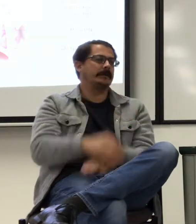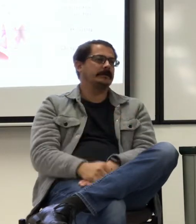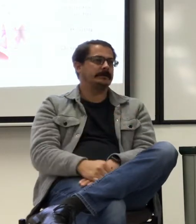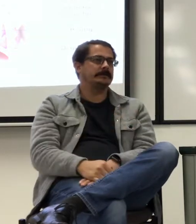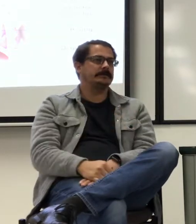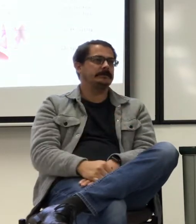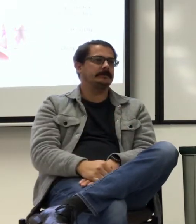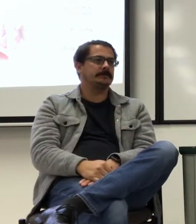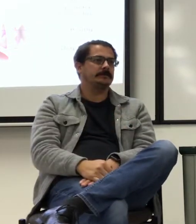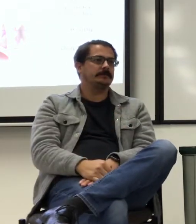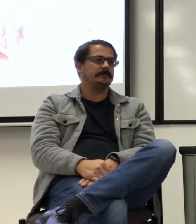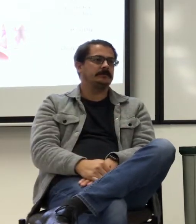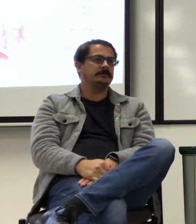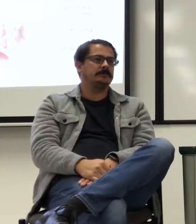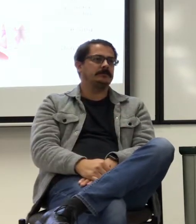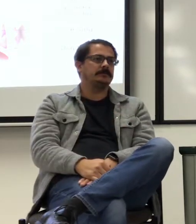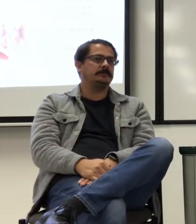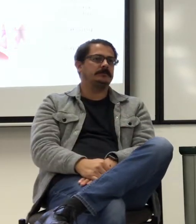word?